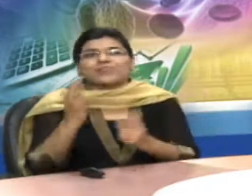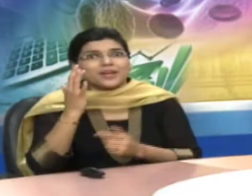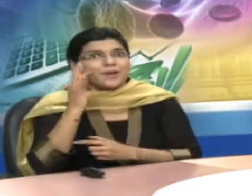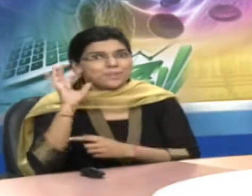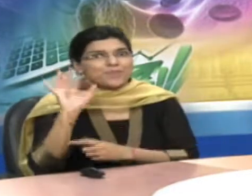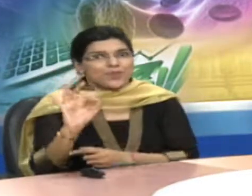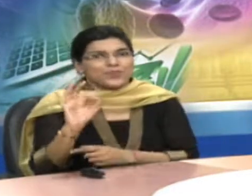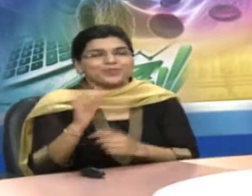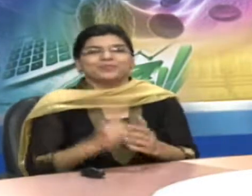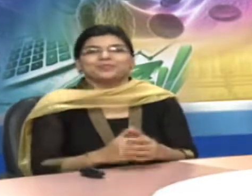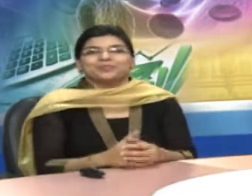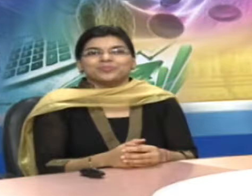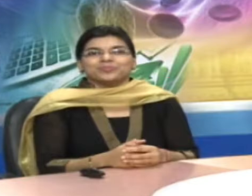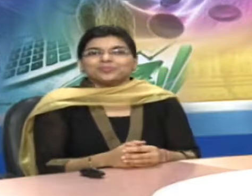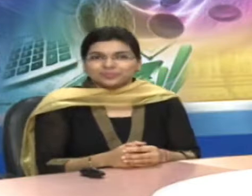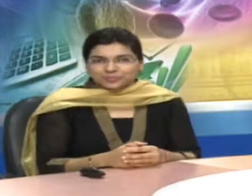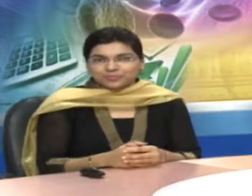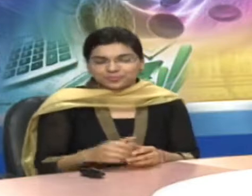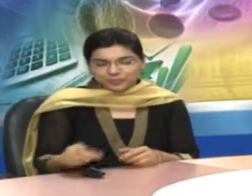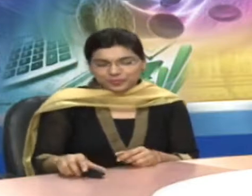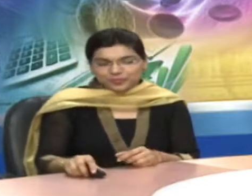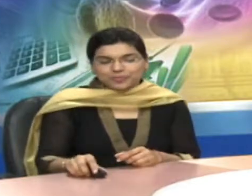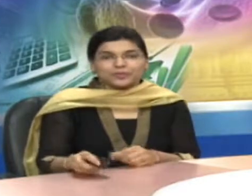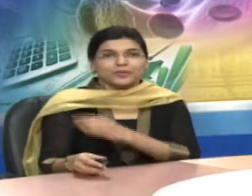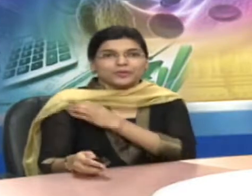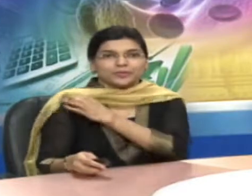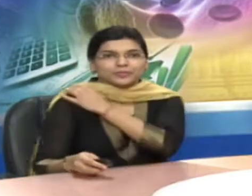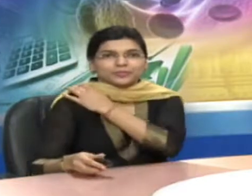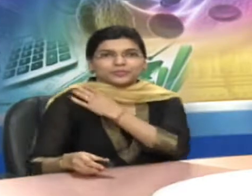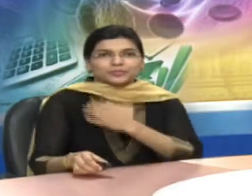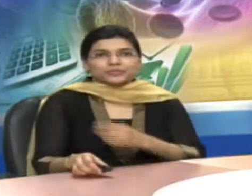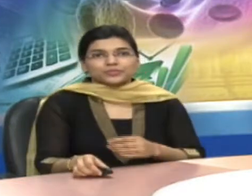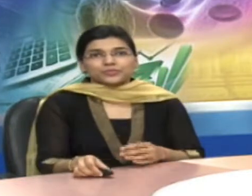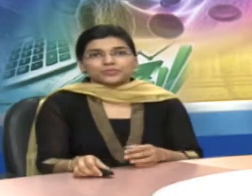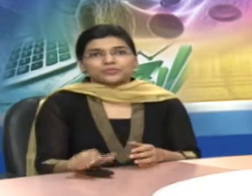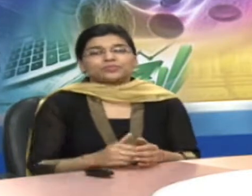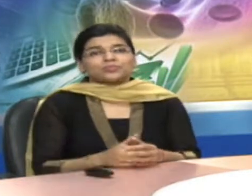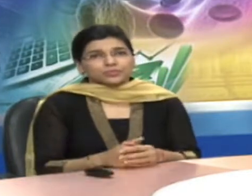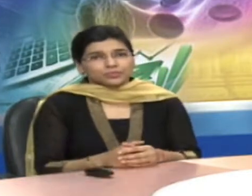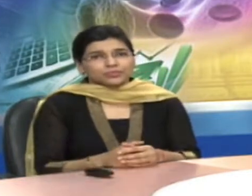And children learn and enjoy that place a lot.